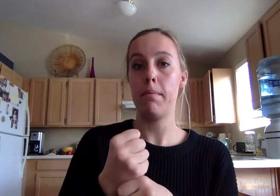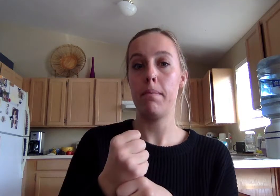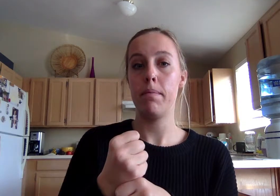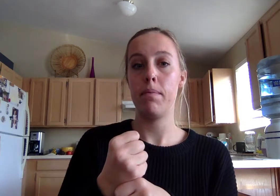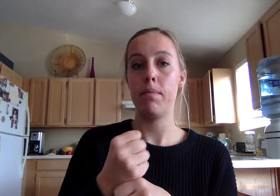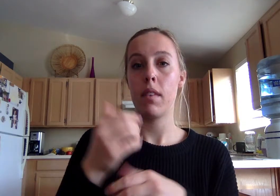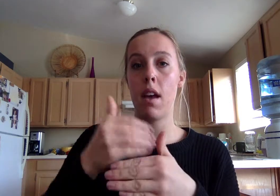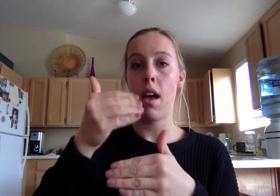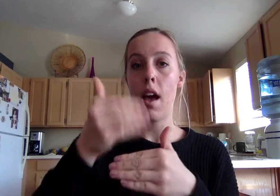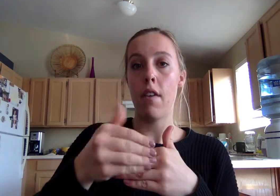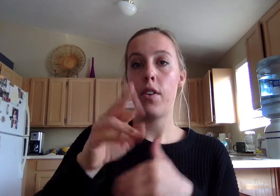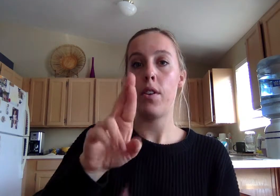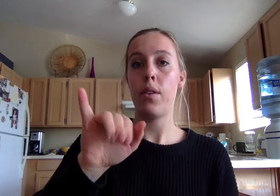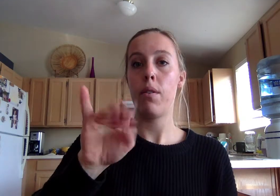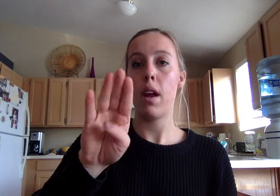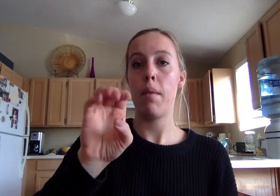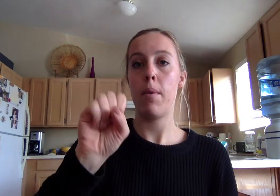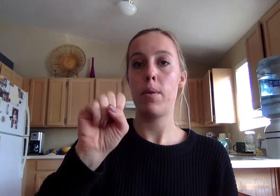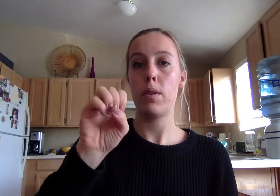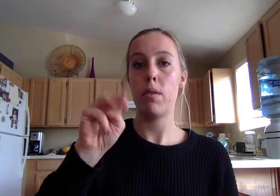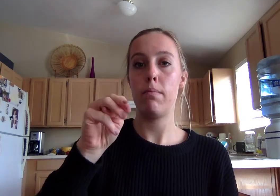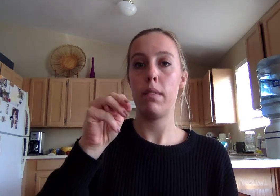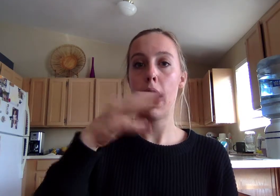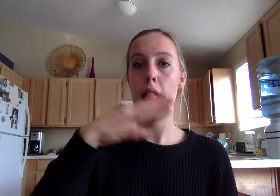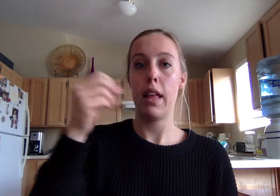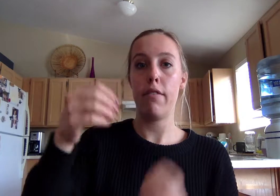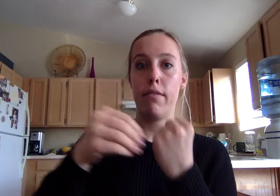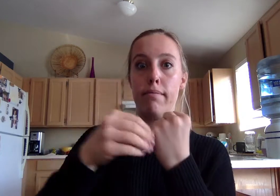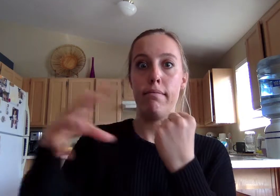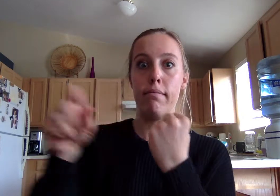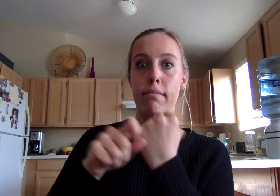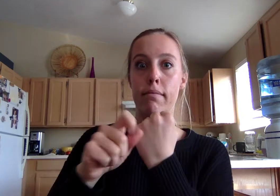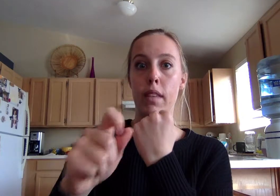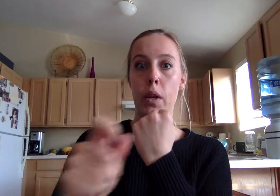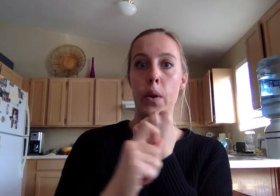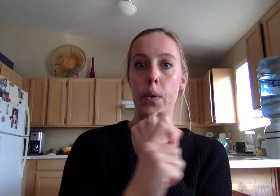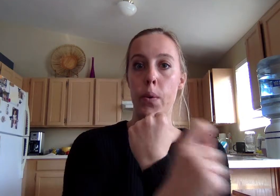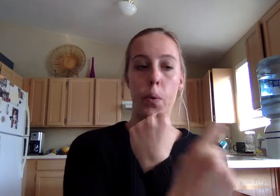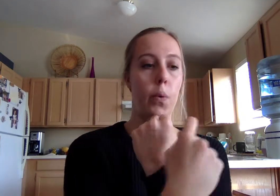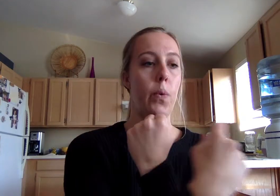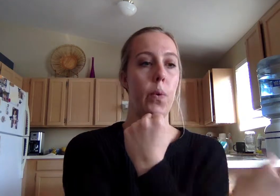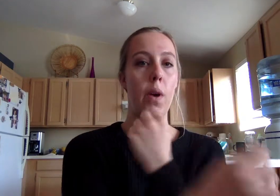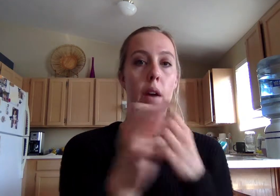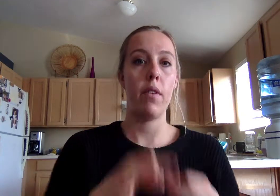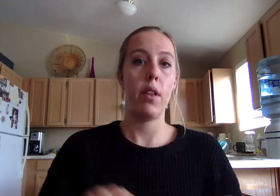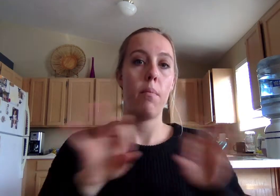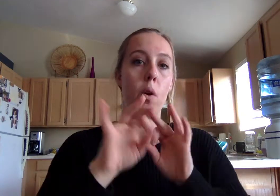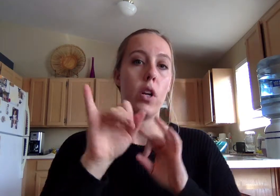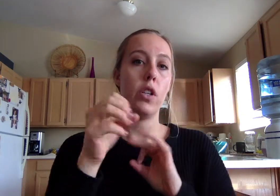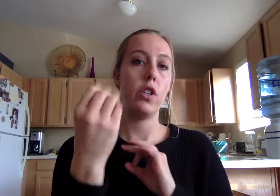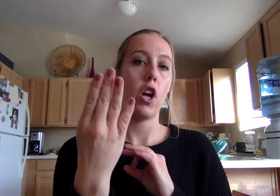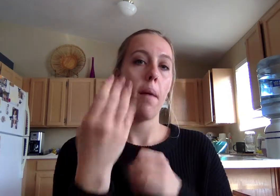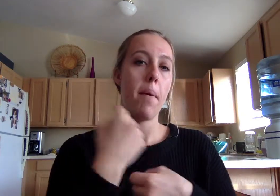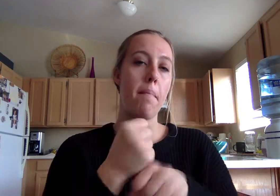After ribosomes leave the nucleus, they will have the important job of synthesizing or making proteins.